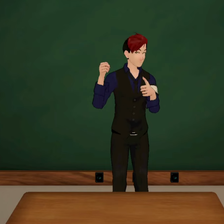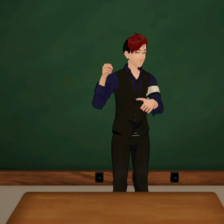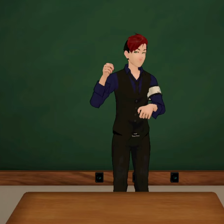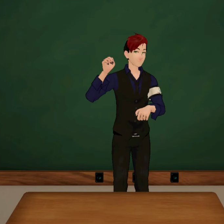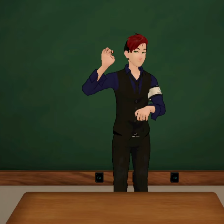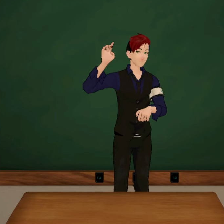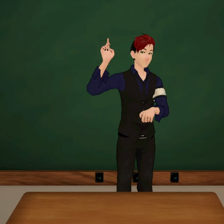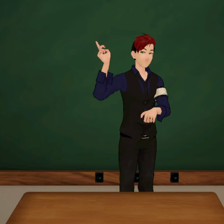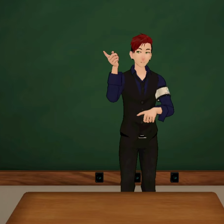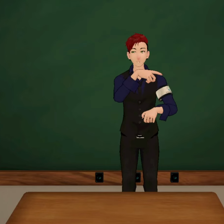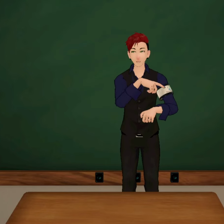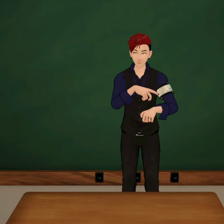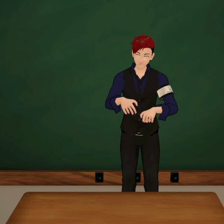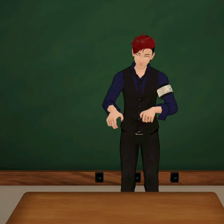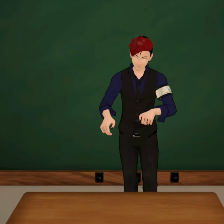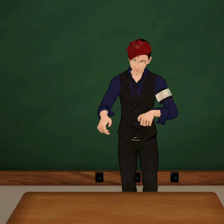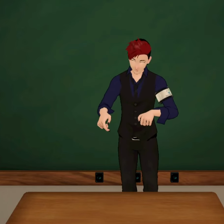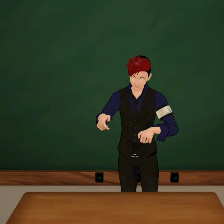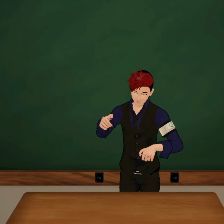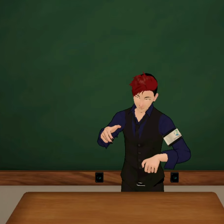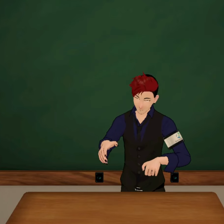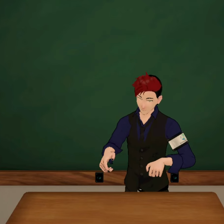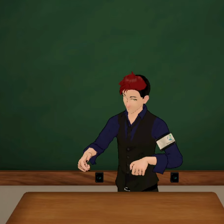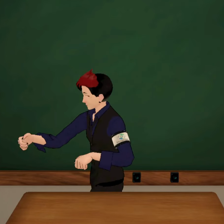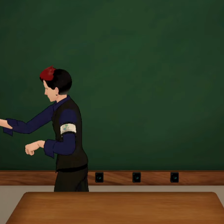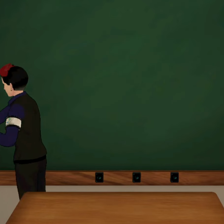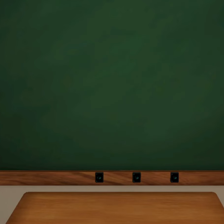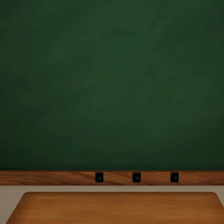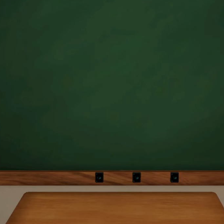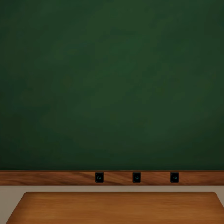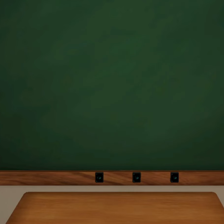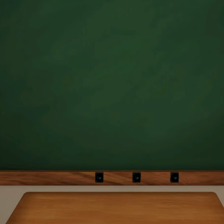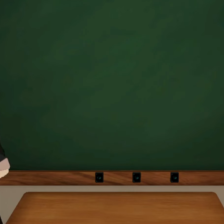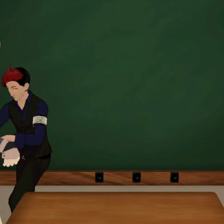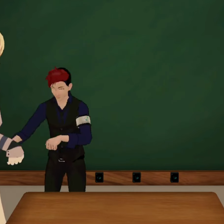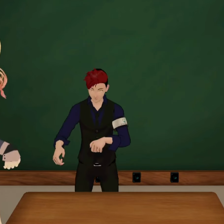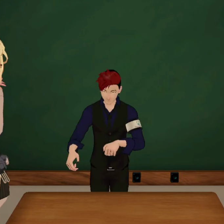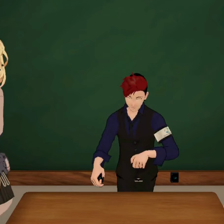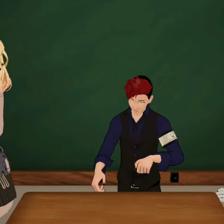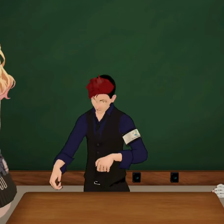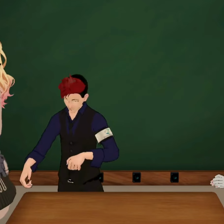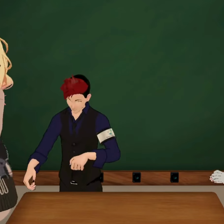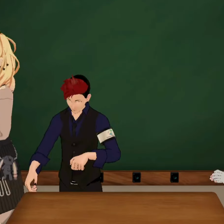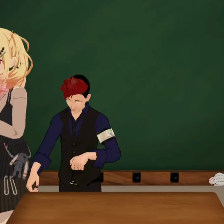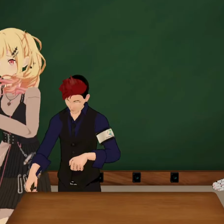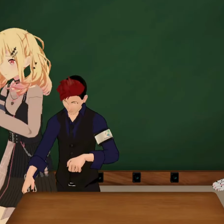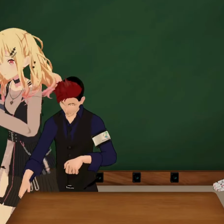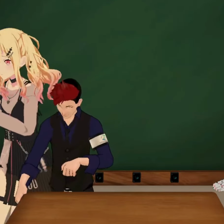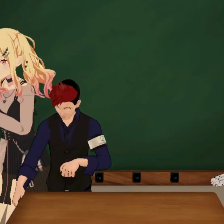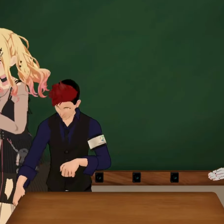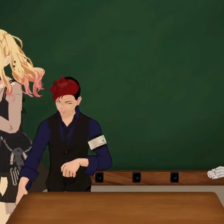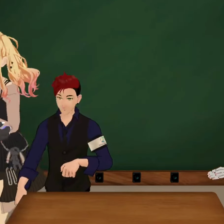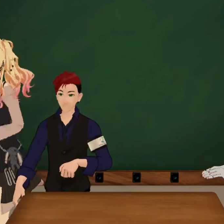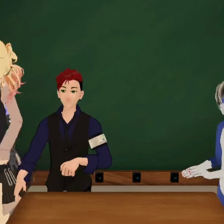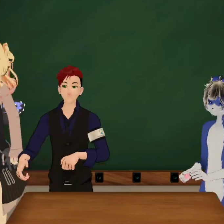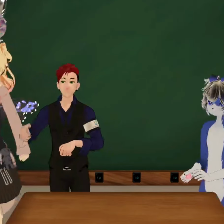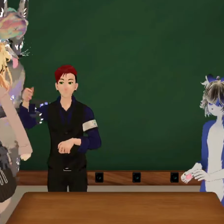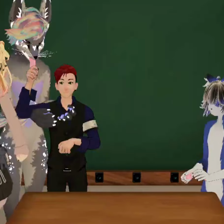like Let's take a picture. would beat us. Probably would have been you with probably you too. You know? Let